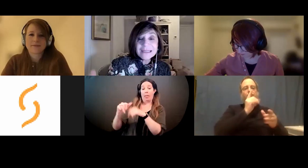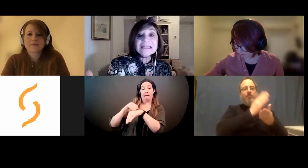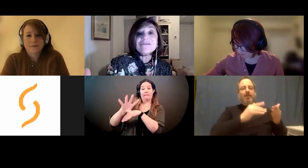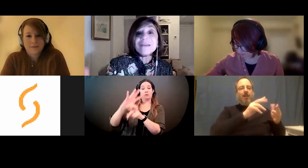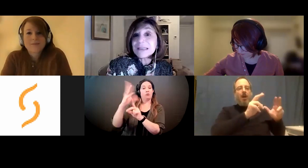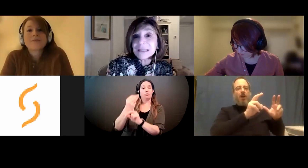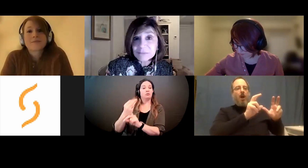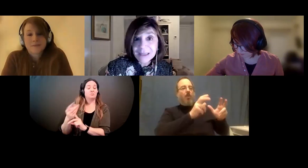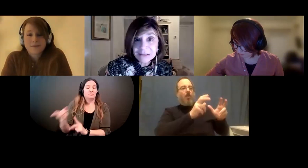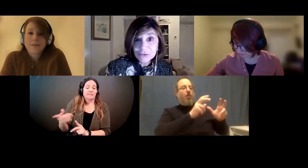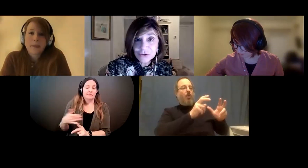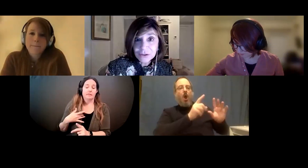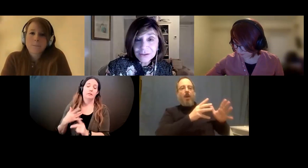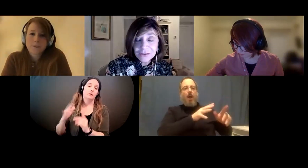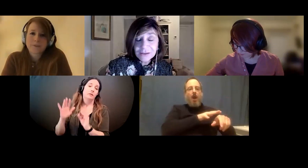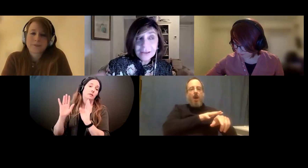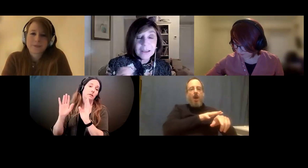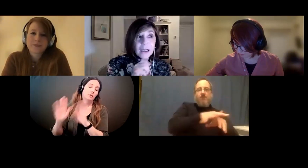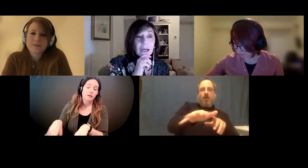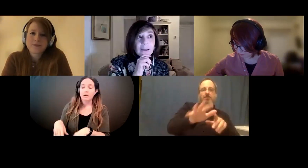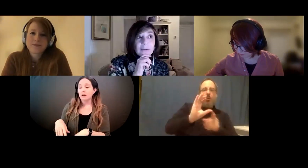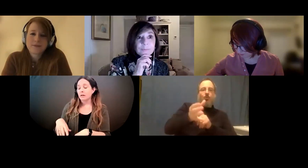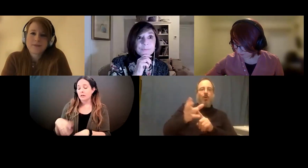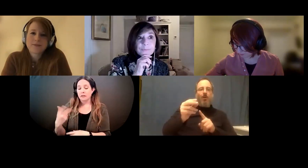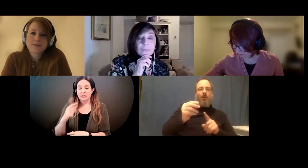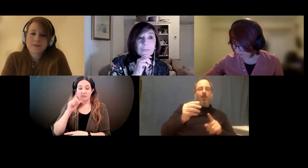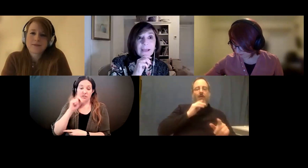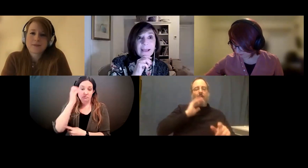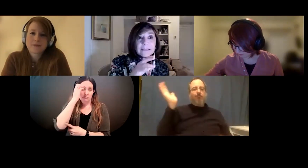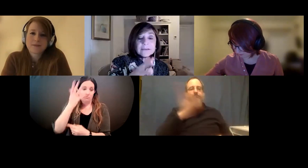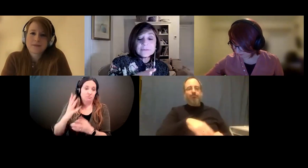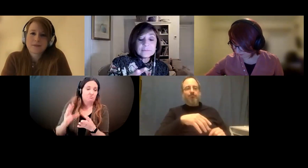was an inconvenient message. And,